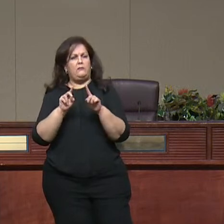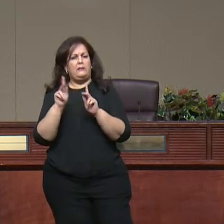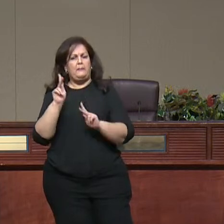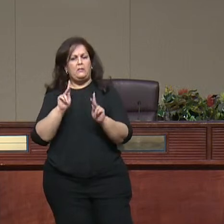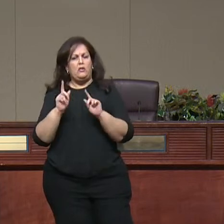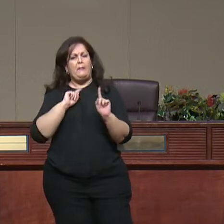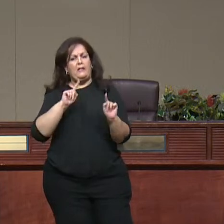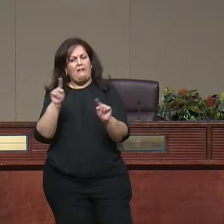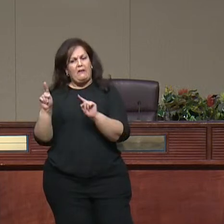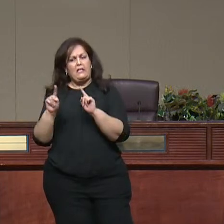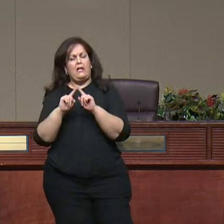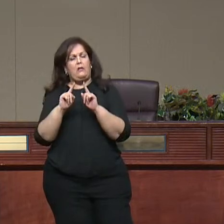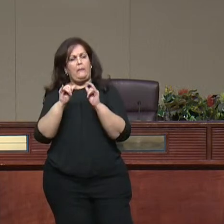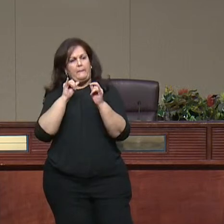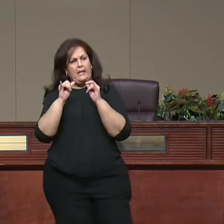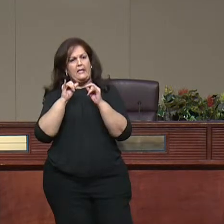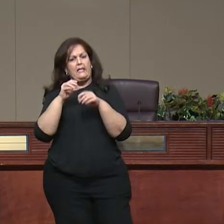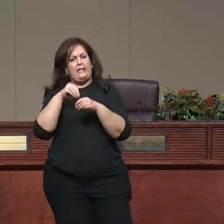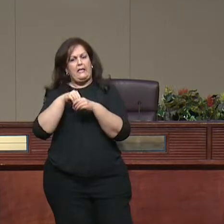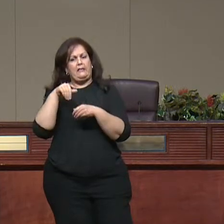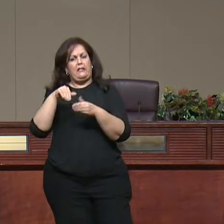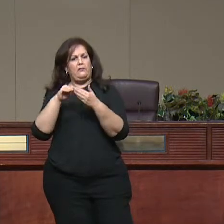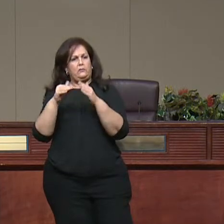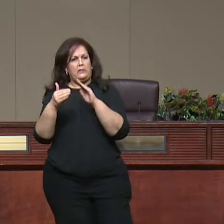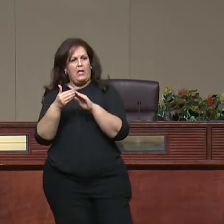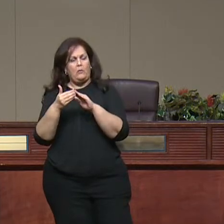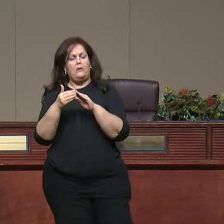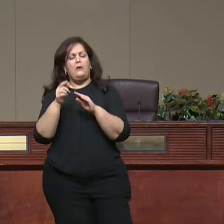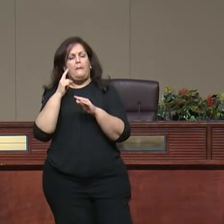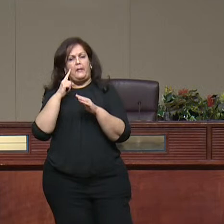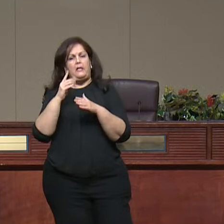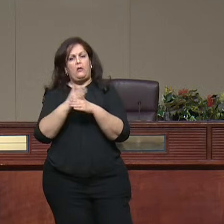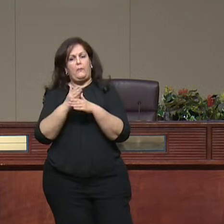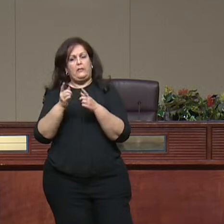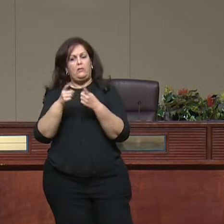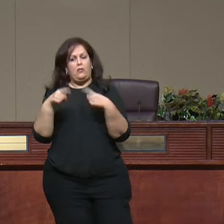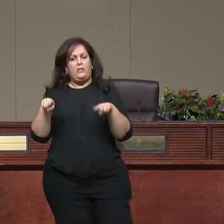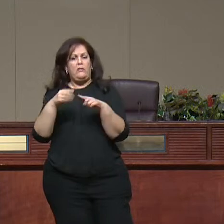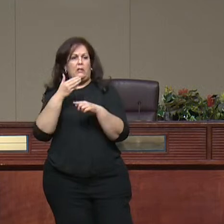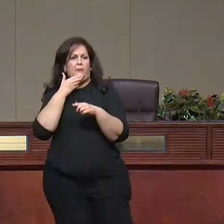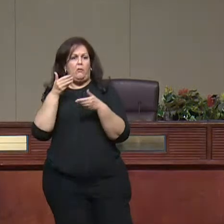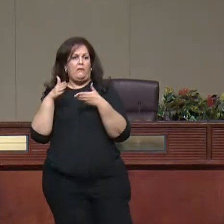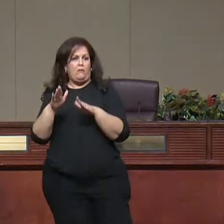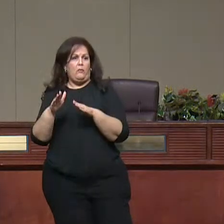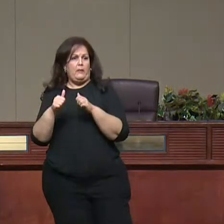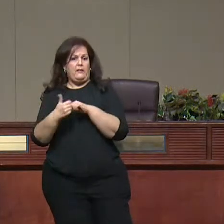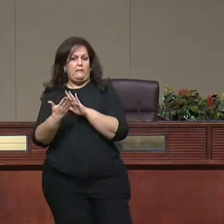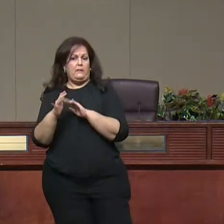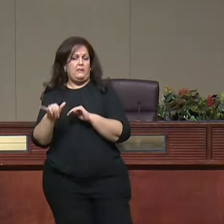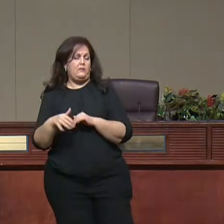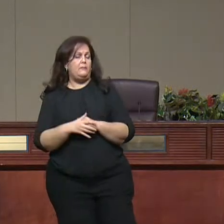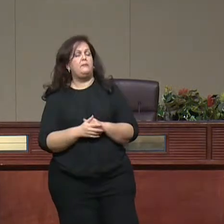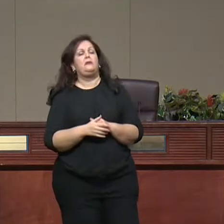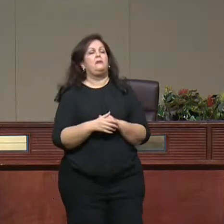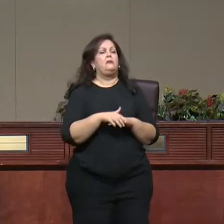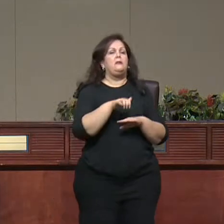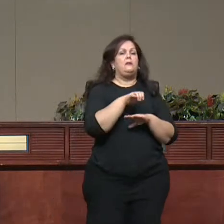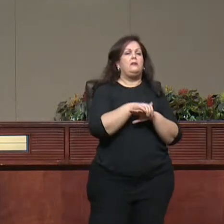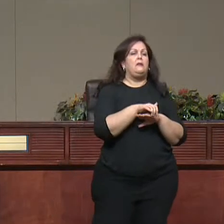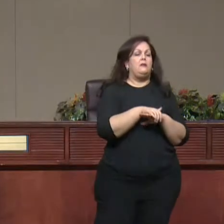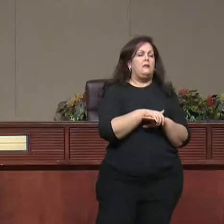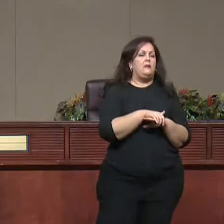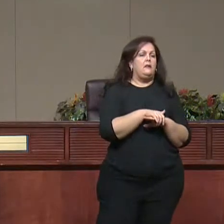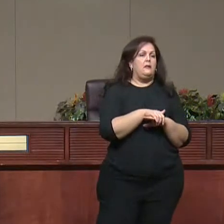visitar los bares que se encuentran en el área de downtown para compartir con ellos las mejores prácticas. So we not only want